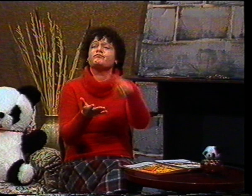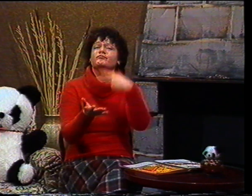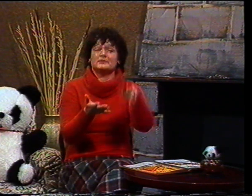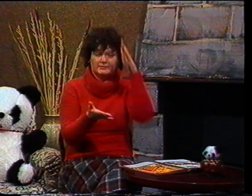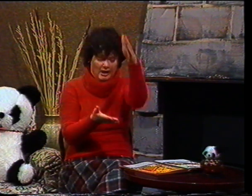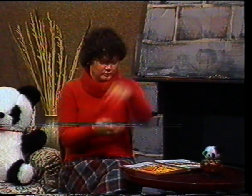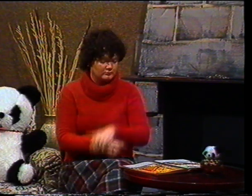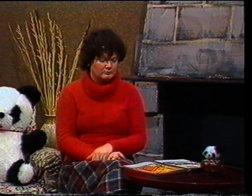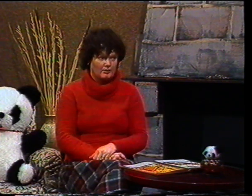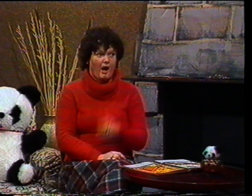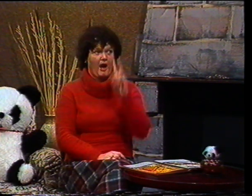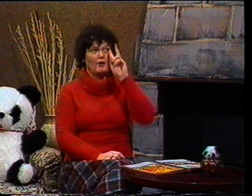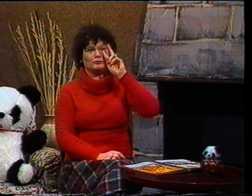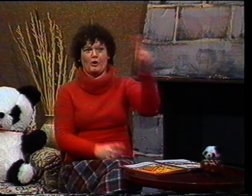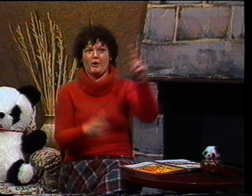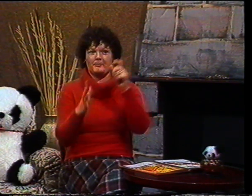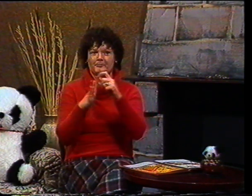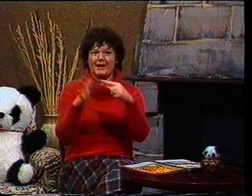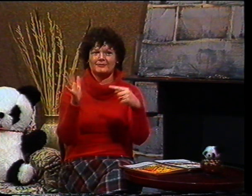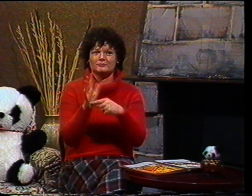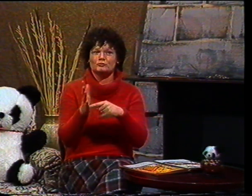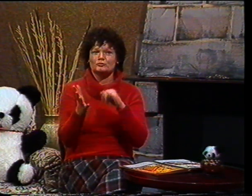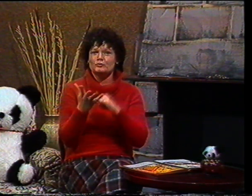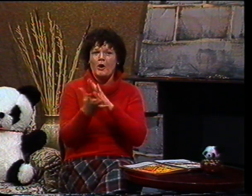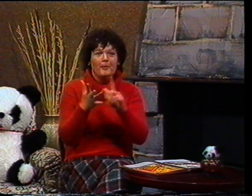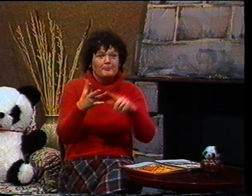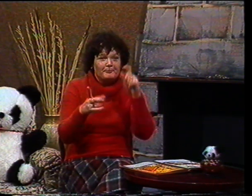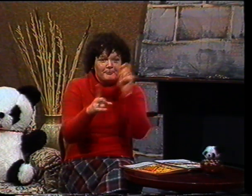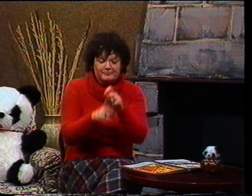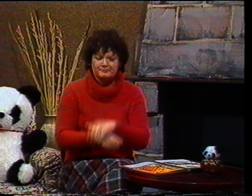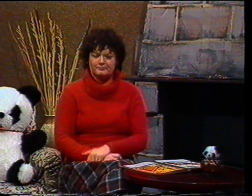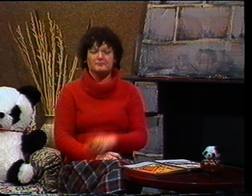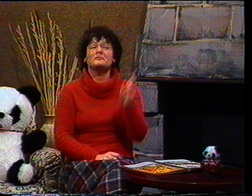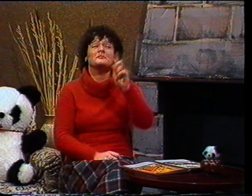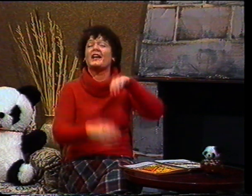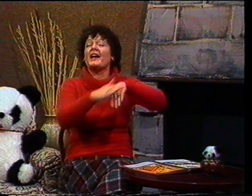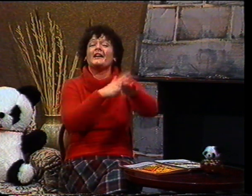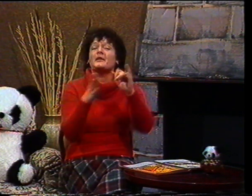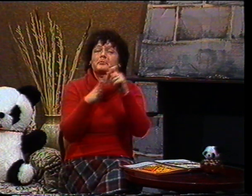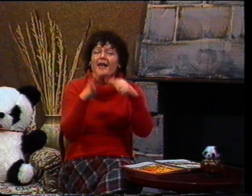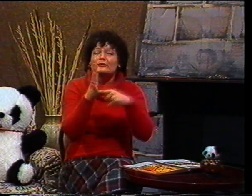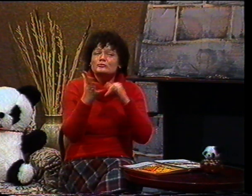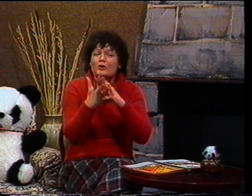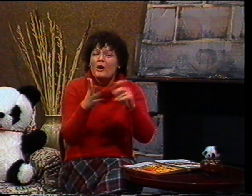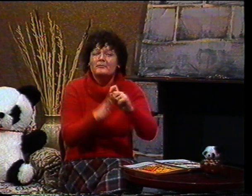So she walked on into town, and she saw a pet shop. What was in the pet